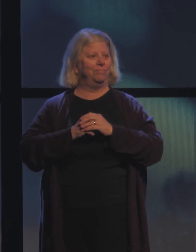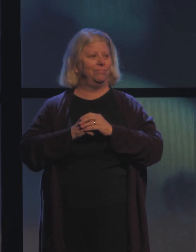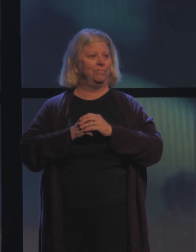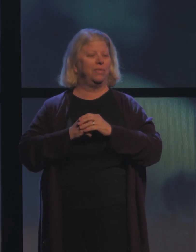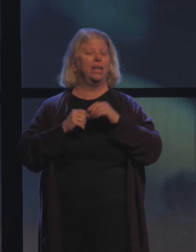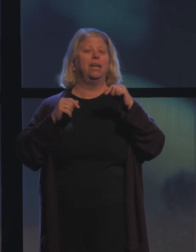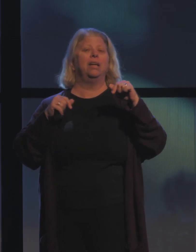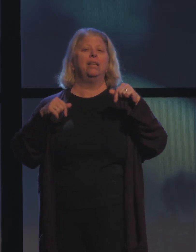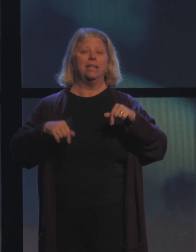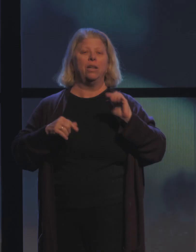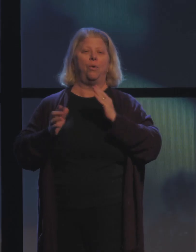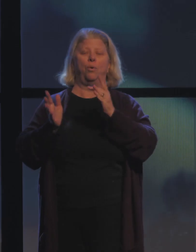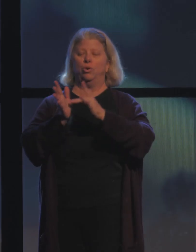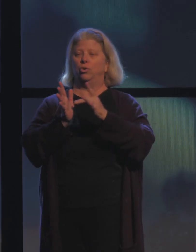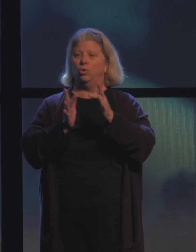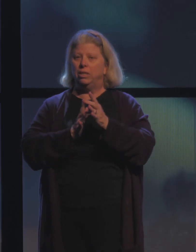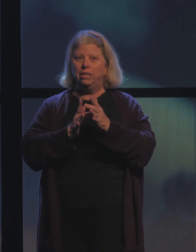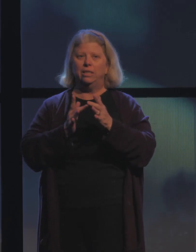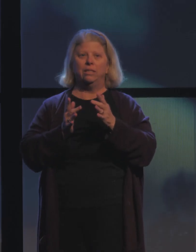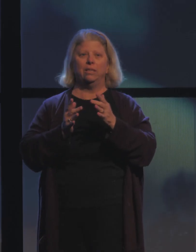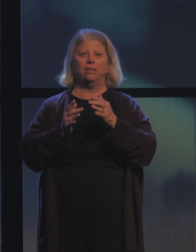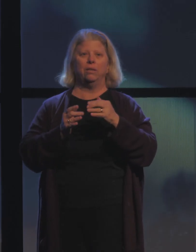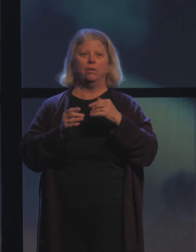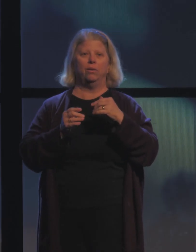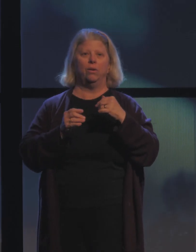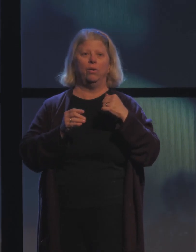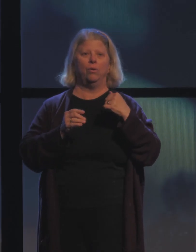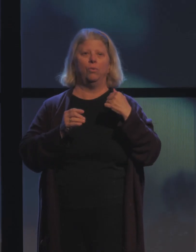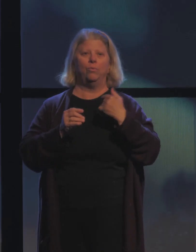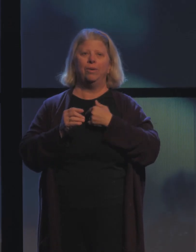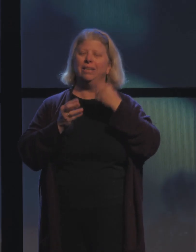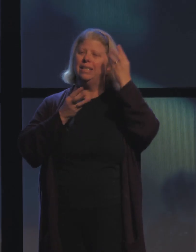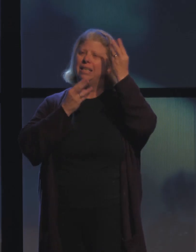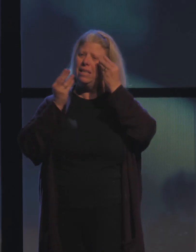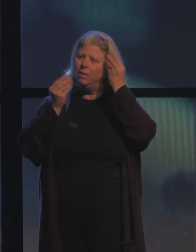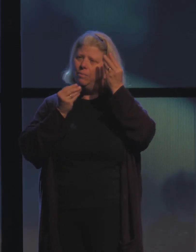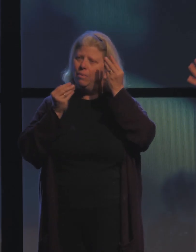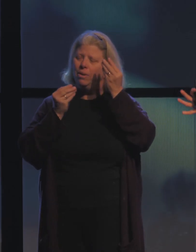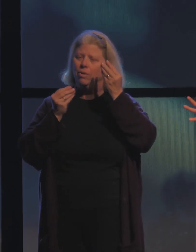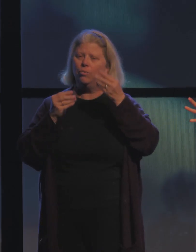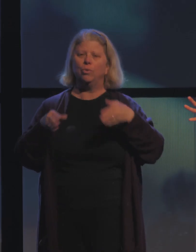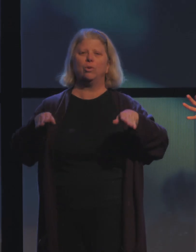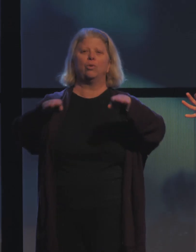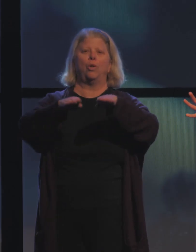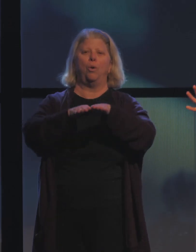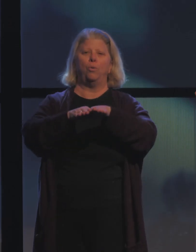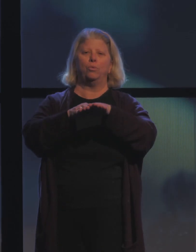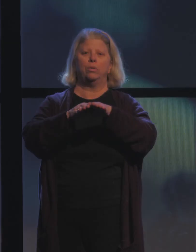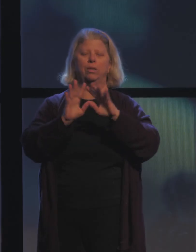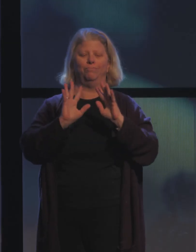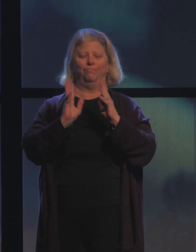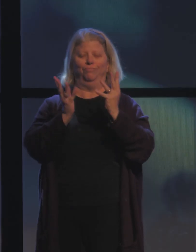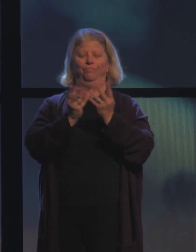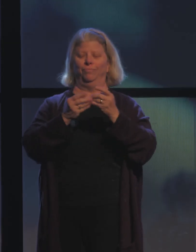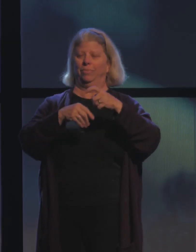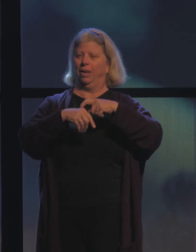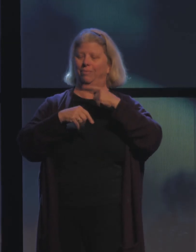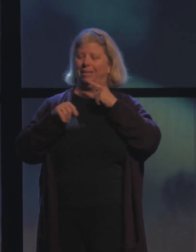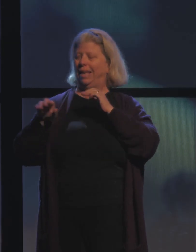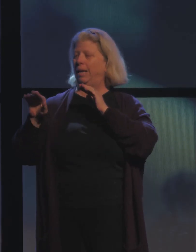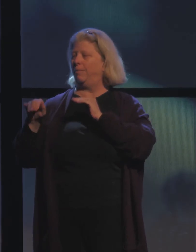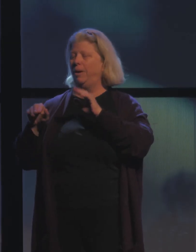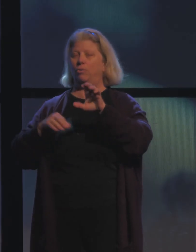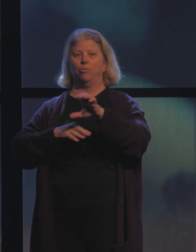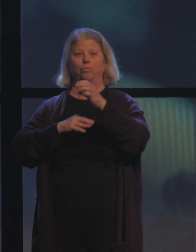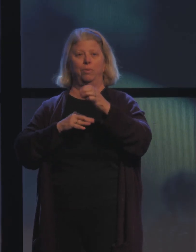This is our Jesus. And as we think about this, as we close out this Advent season, as we say goodbye to